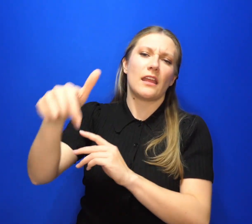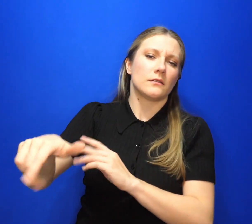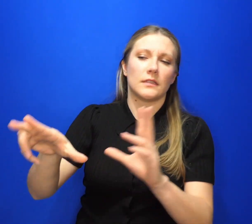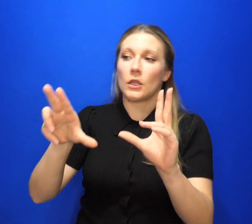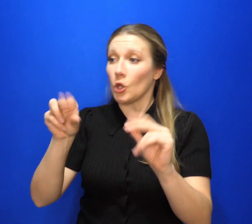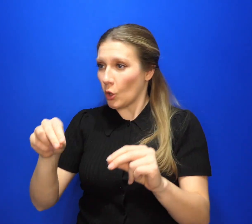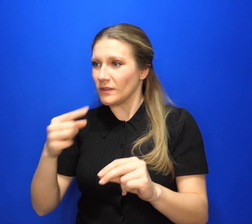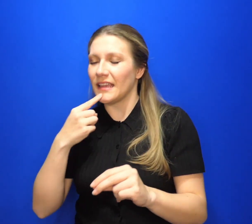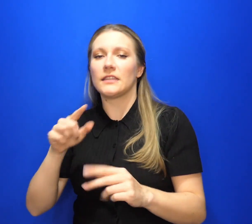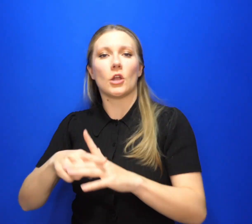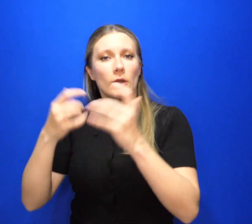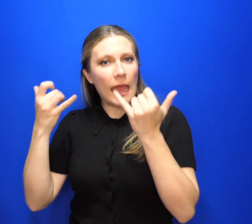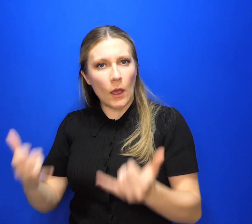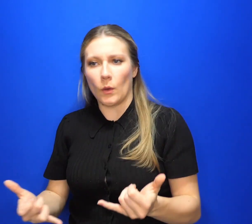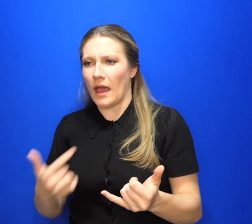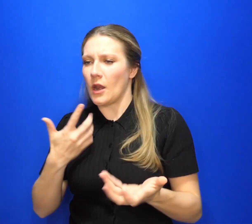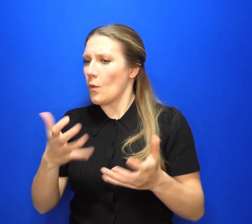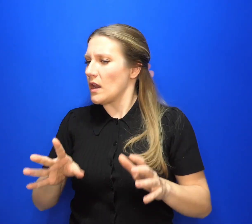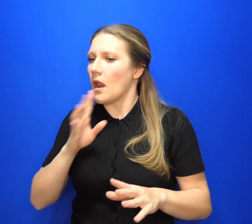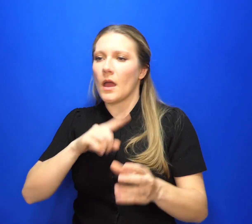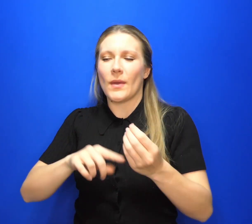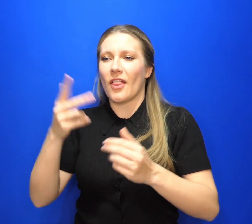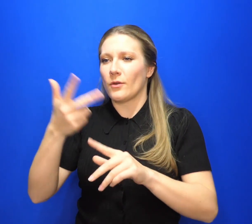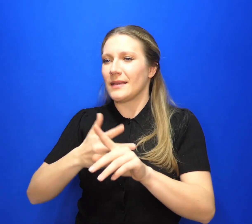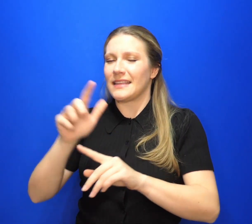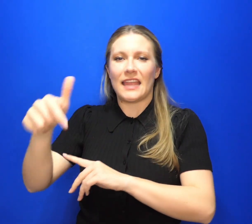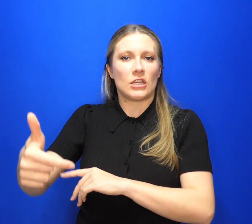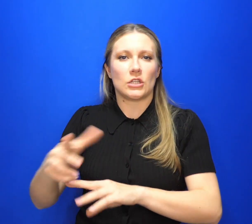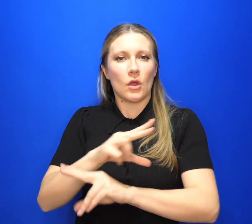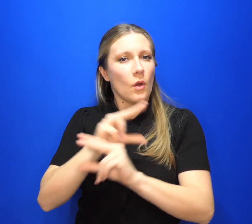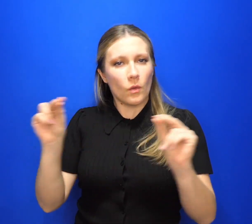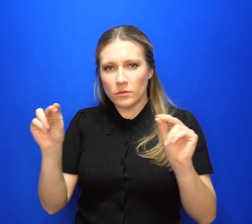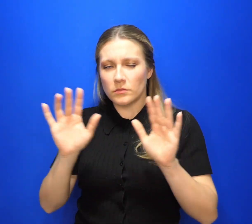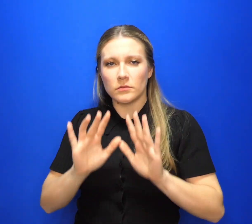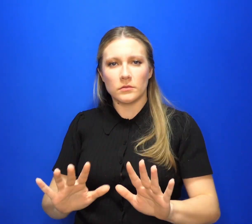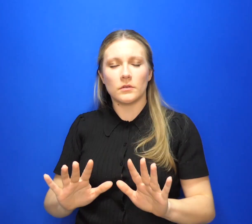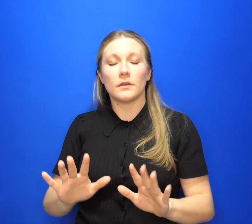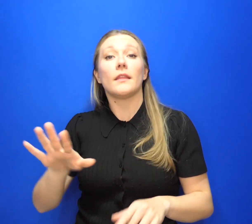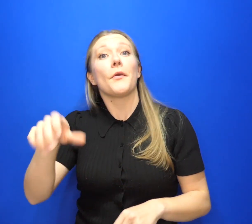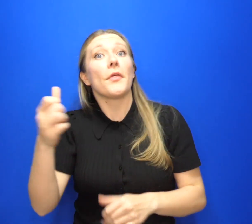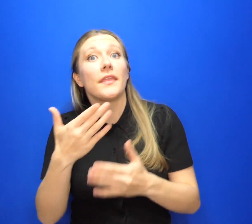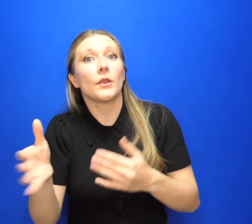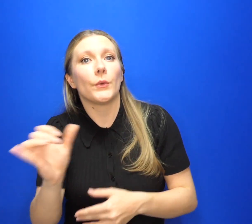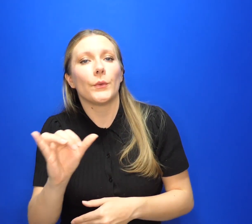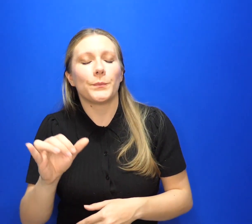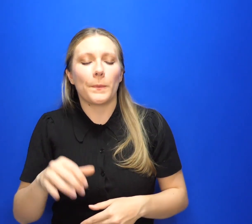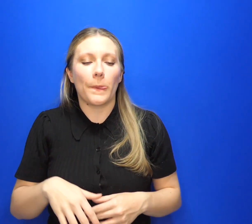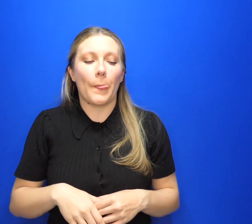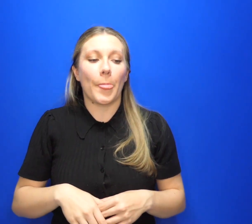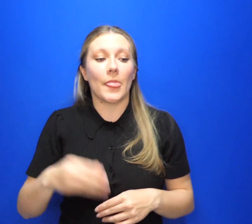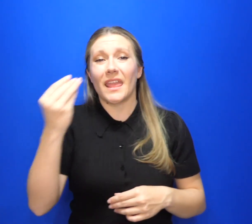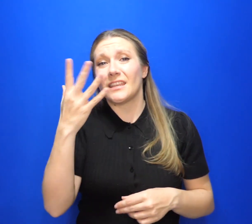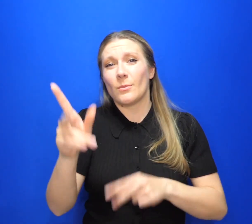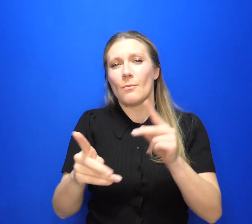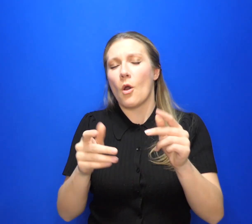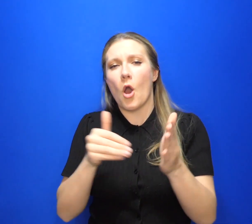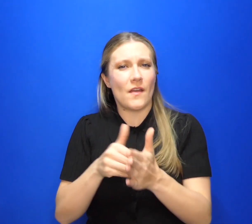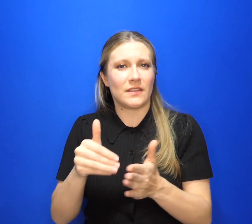now. The other thing is too, we tell people all the time, you might get a clunker of a doctor.